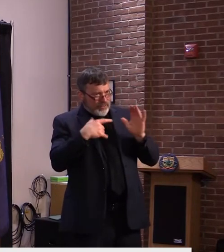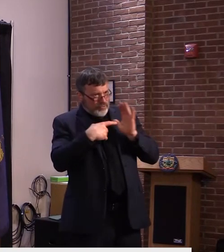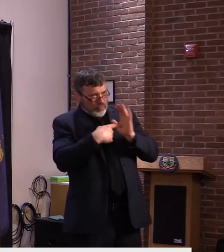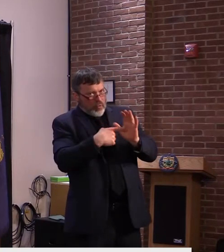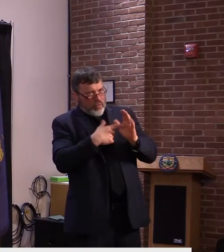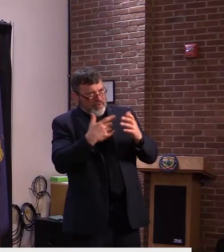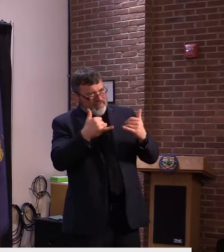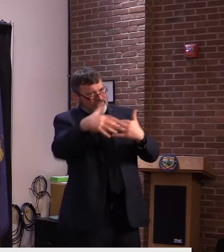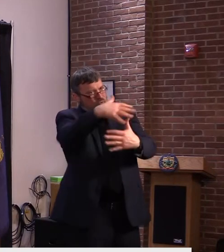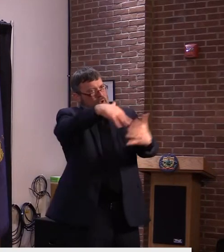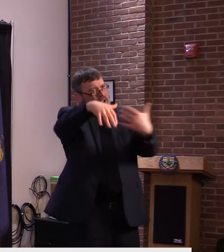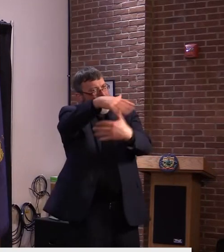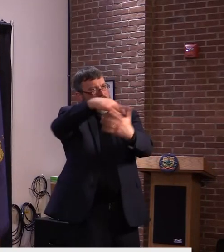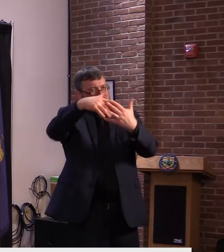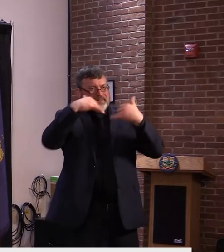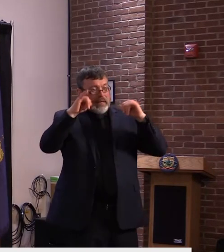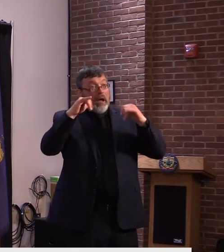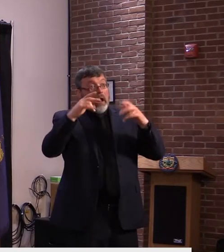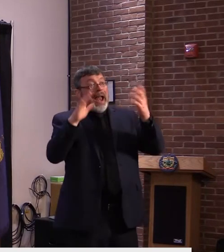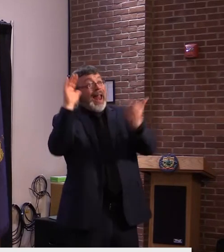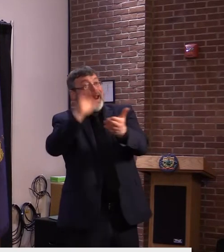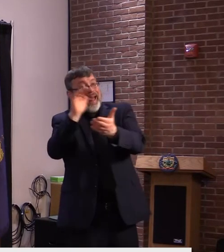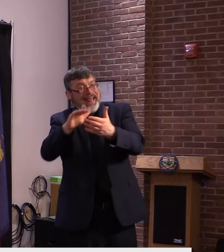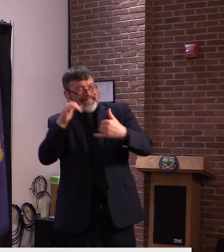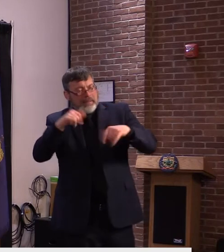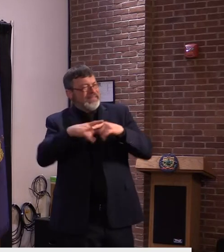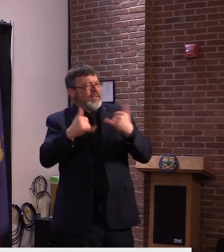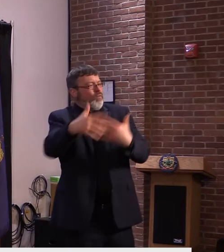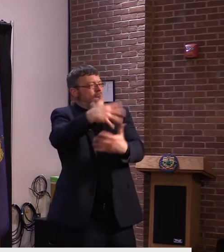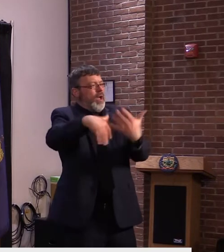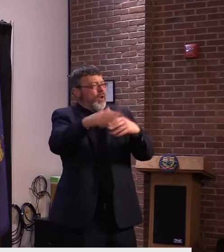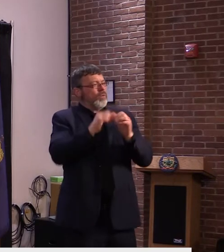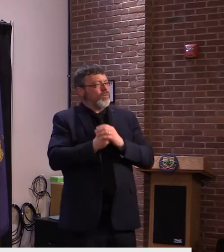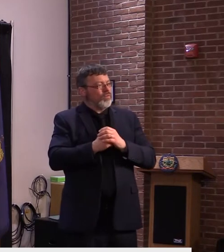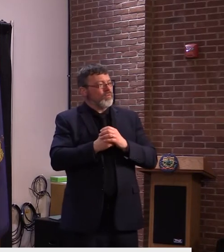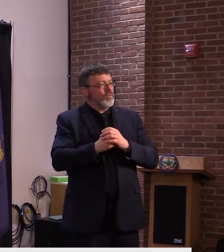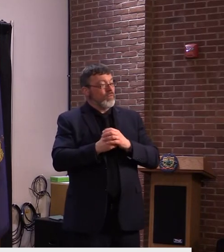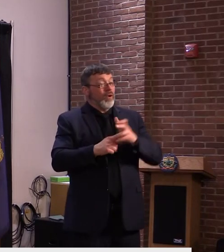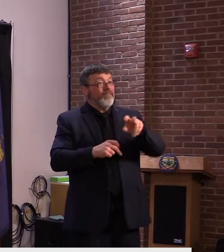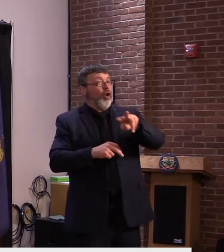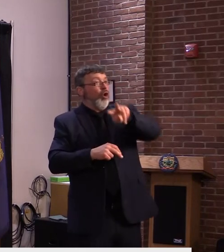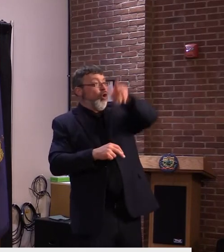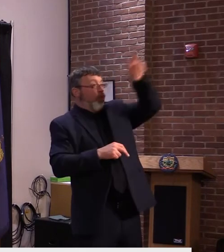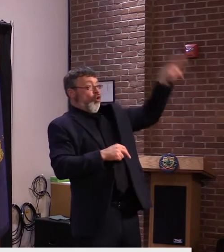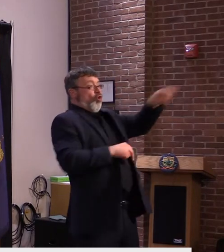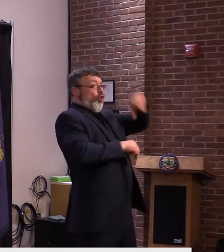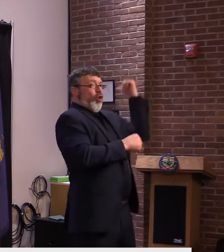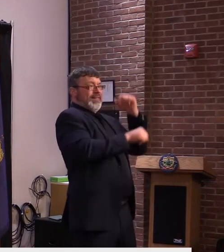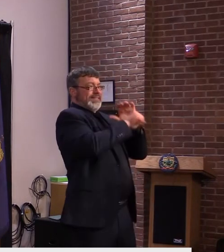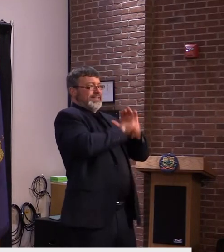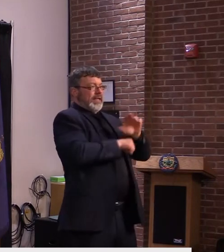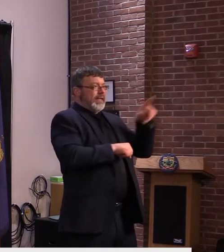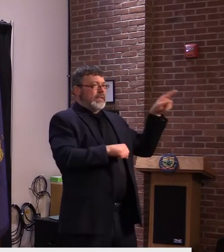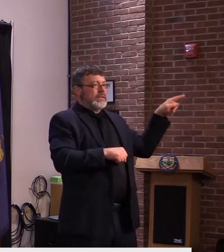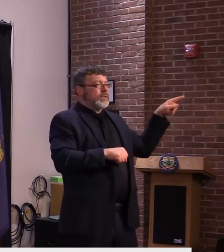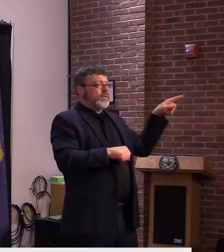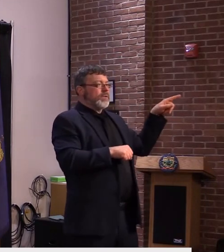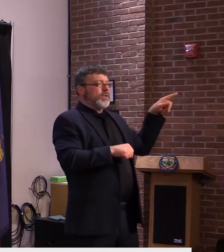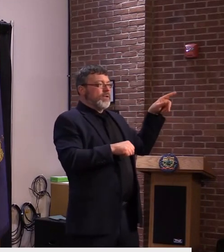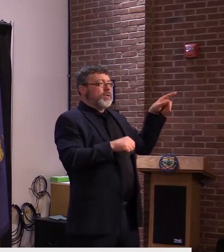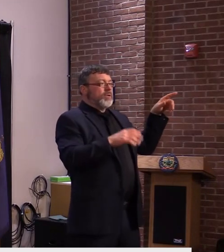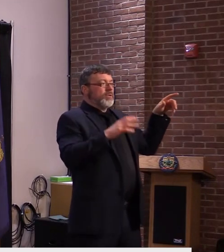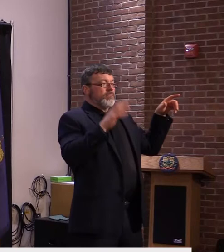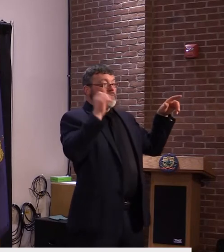Clearly, you know, when you look at the nation's progress, it's been quite slow in this regard as well. So there's been